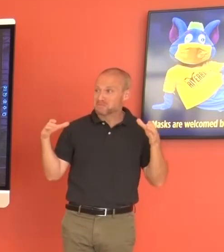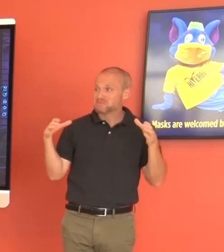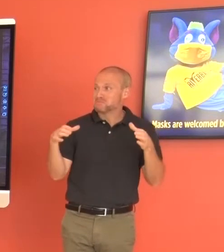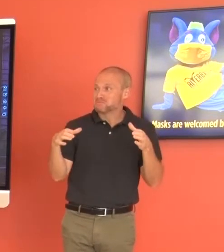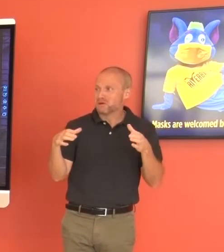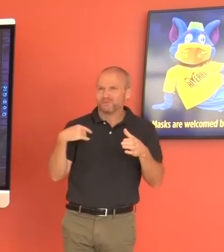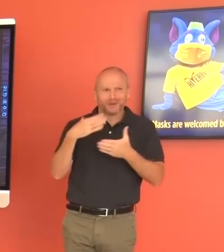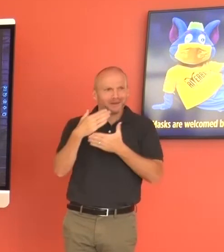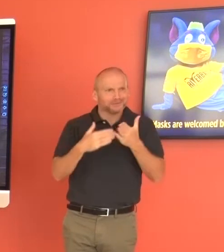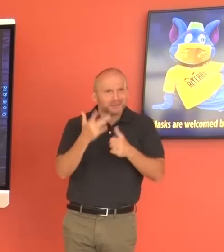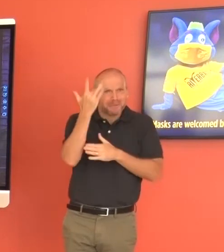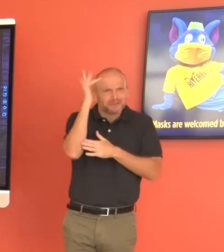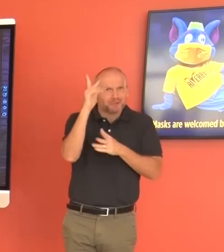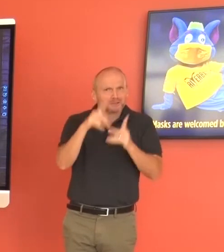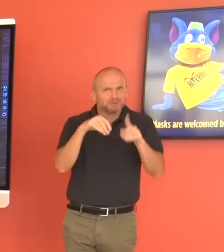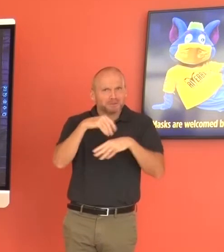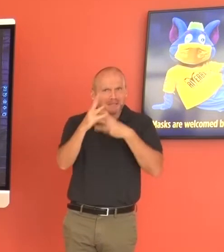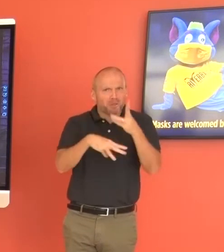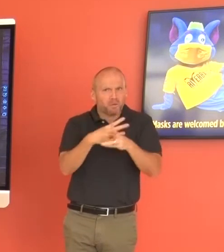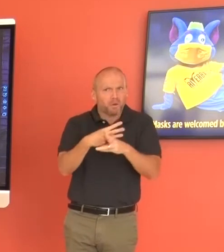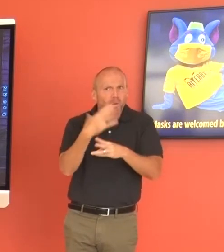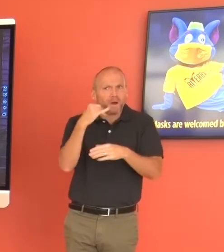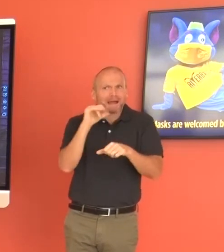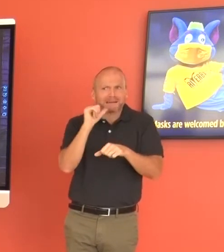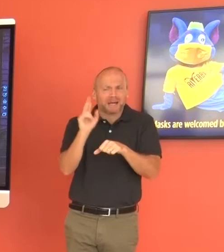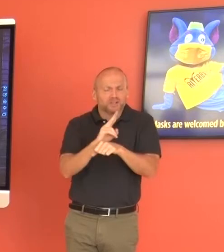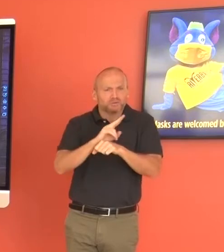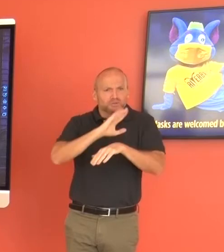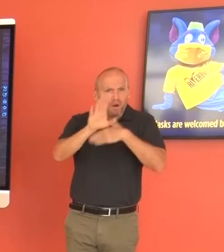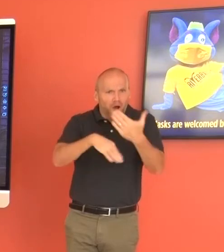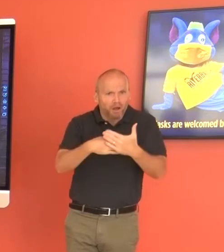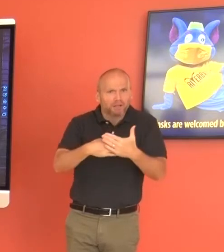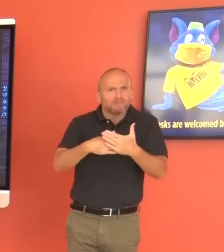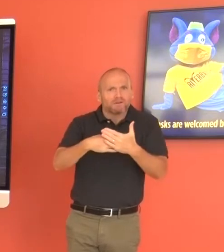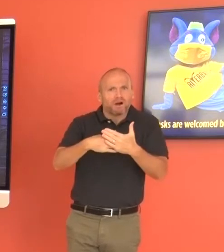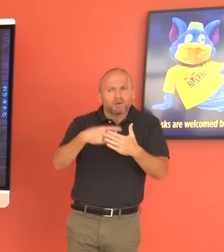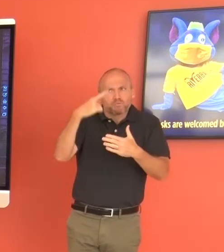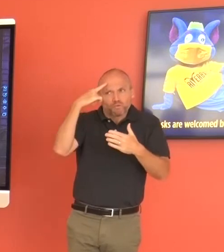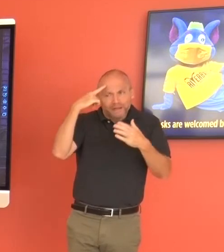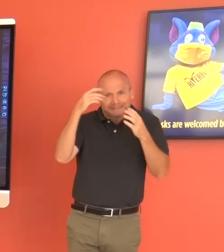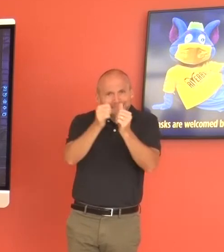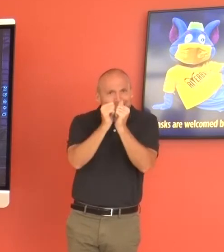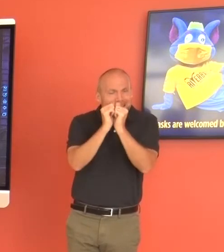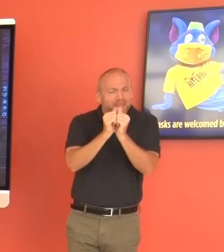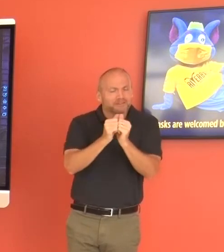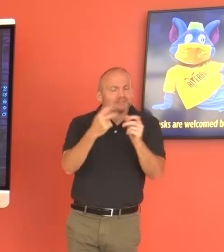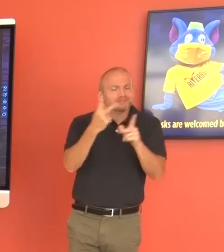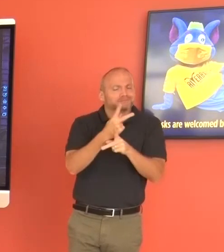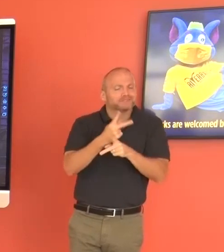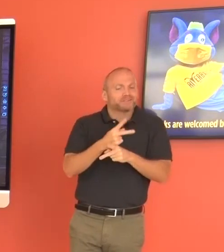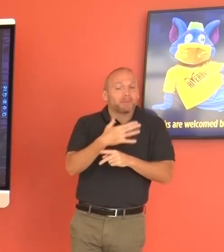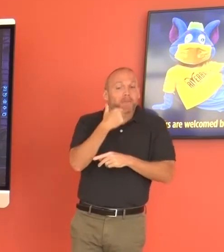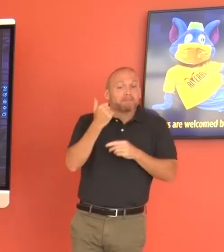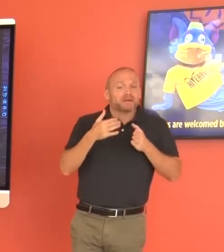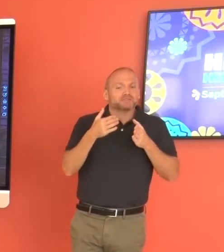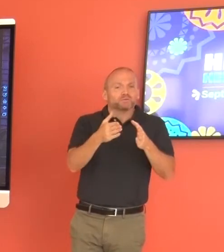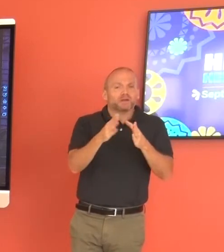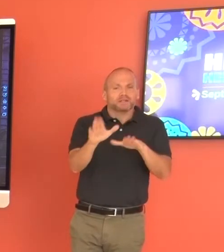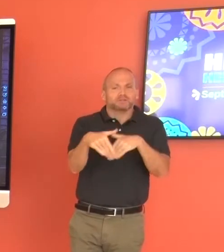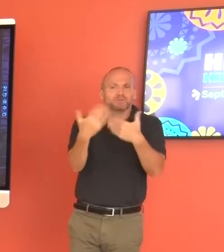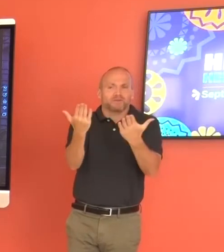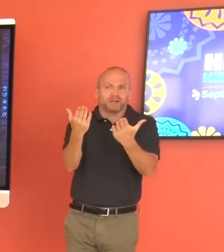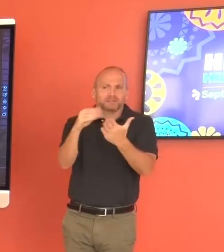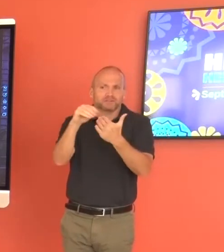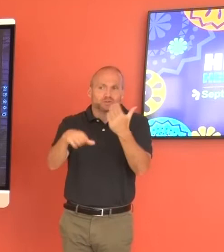people in the world. Why don't we use this collective brain power to think about what is the right way to serve our students? What is the best way to